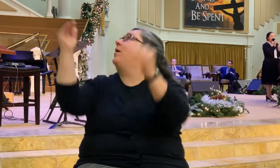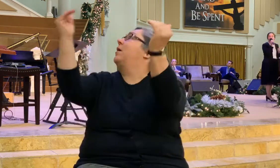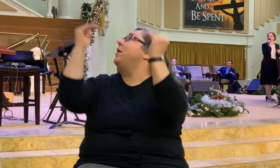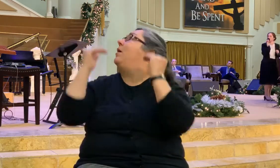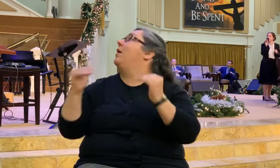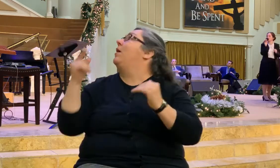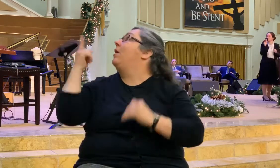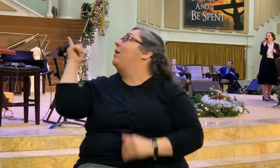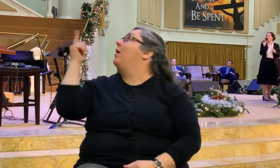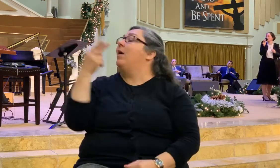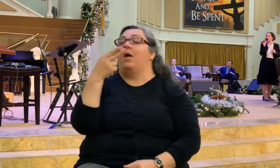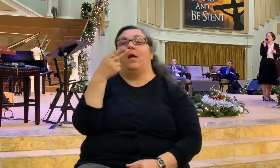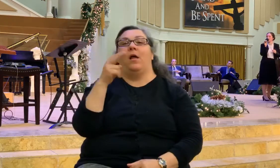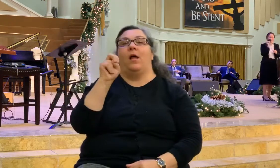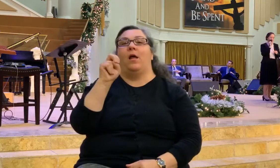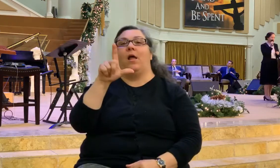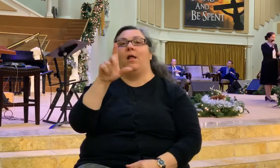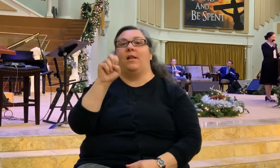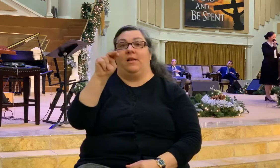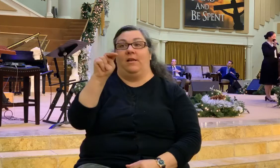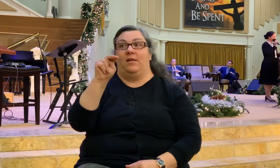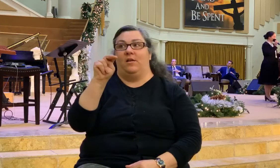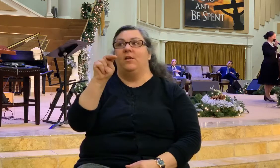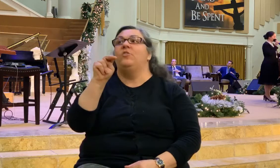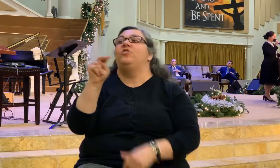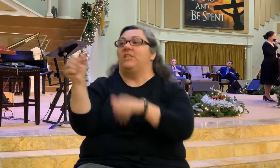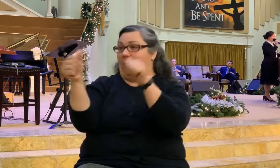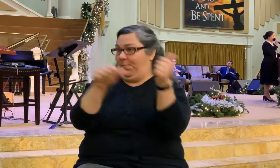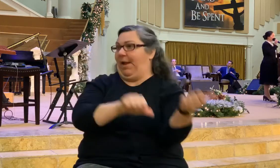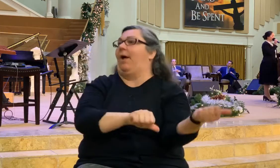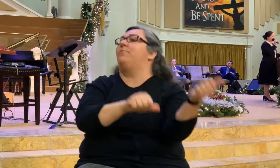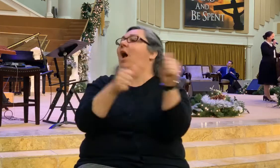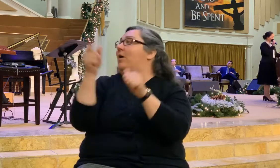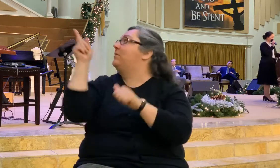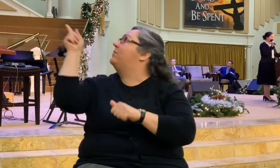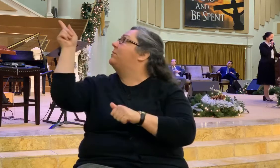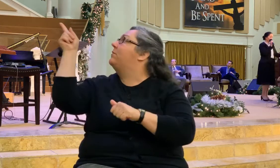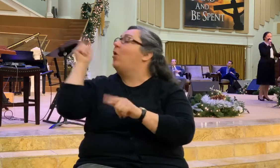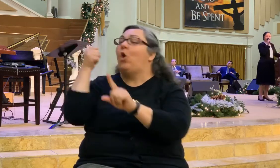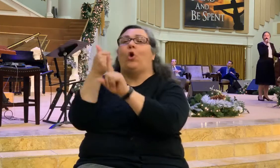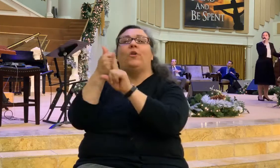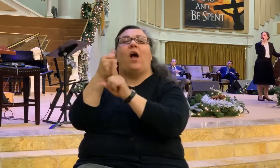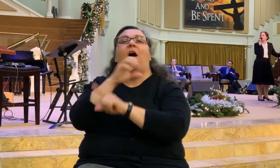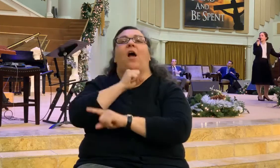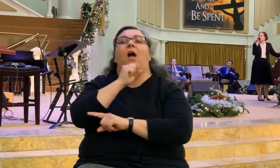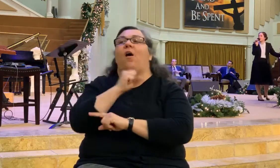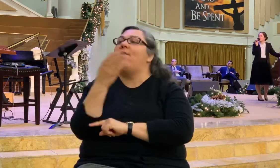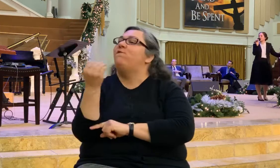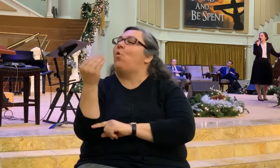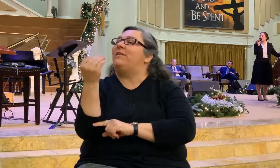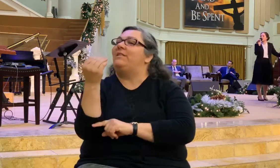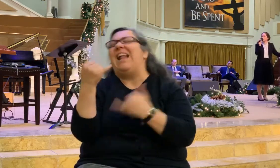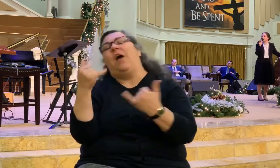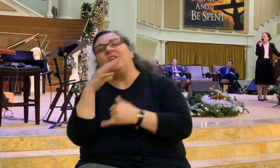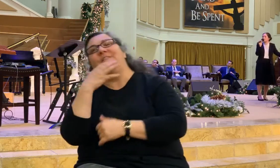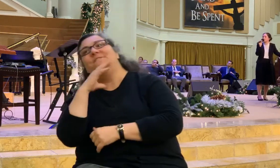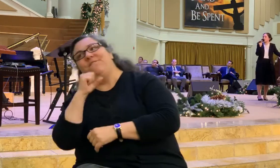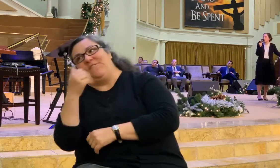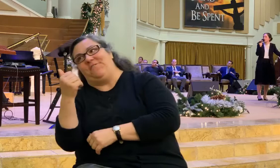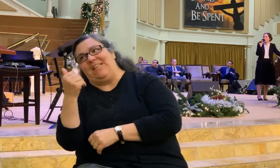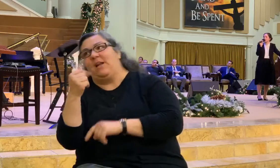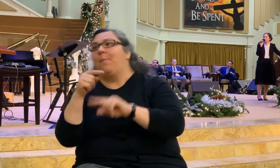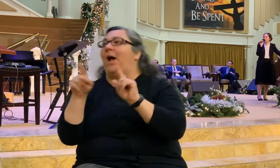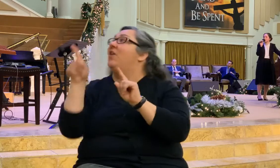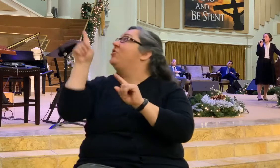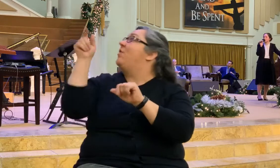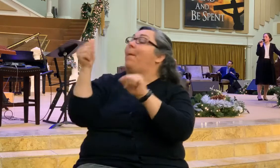Helen. And that's her getting baptized. This is a 14-year-old girl who's now 15, but at the time she